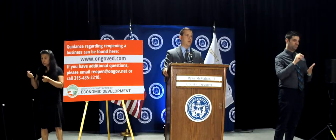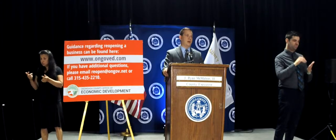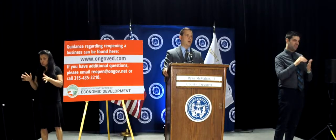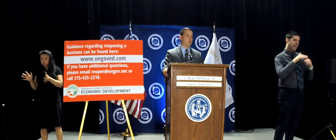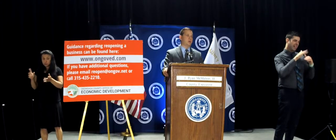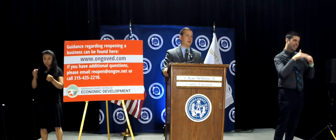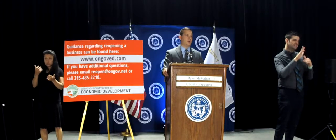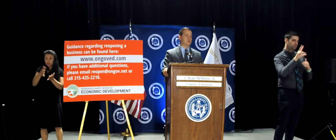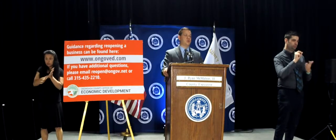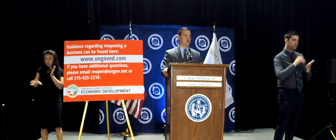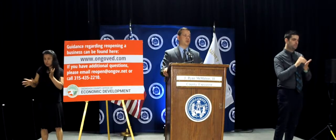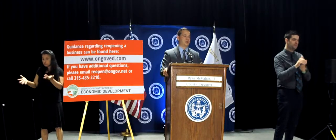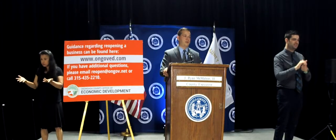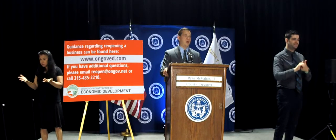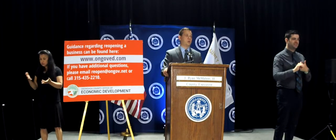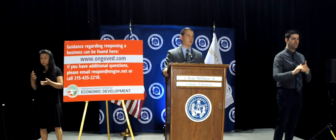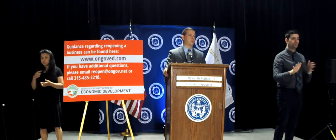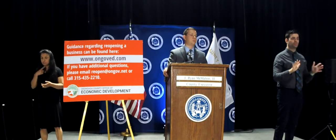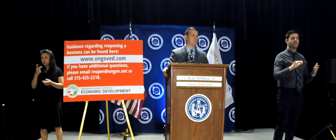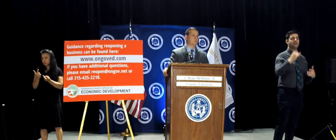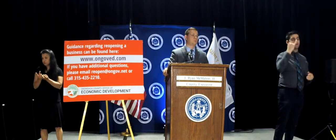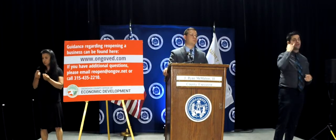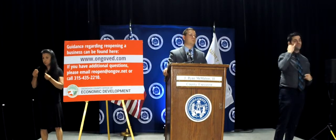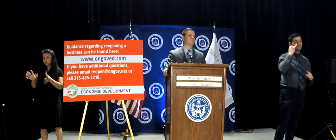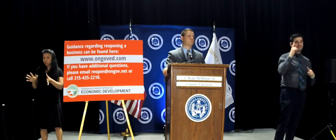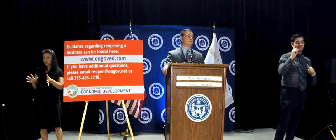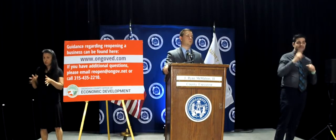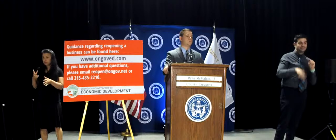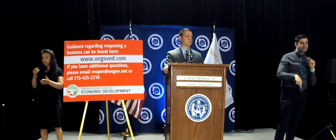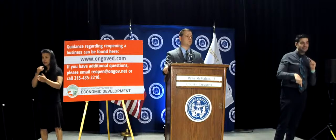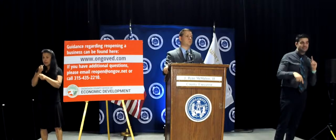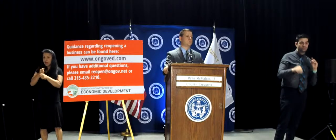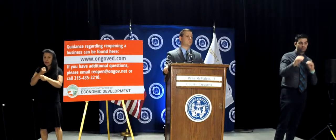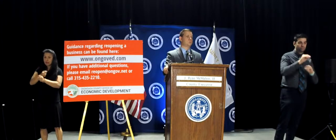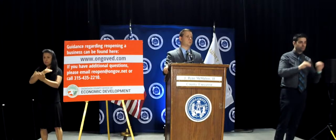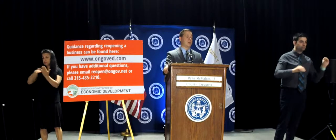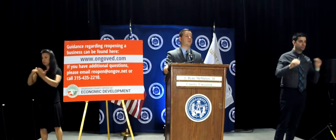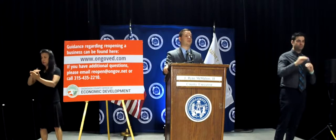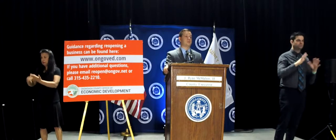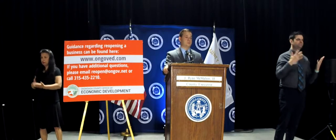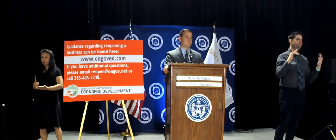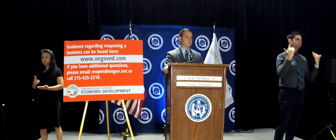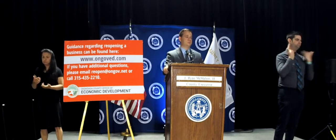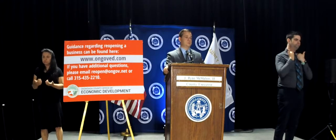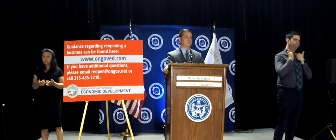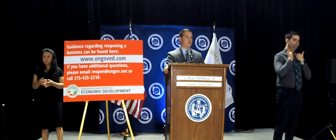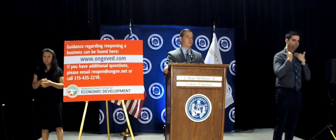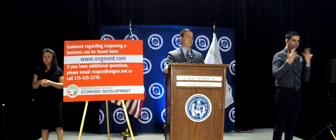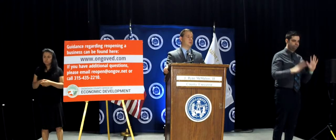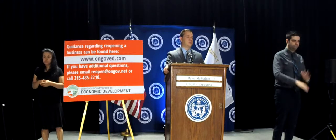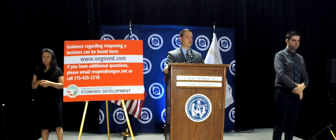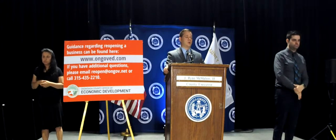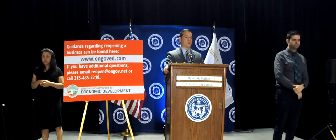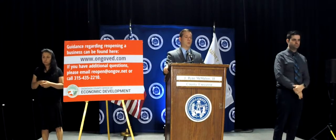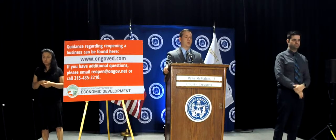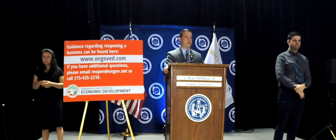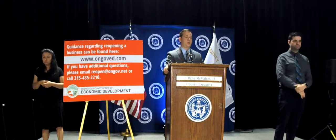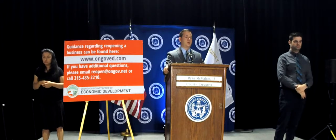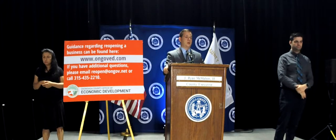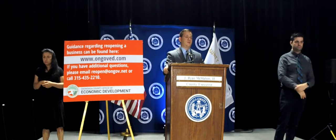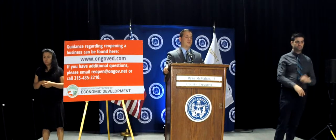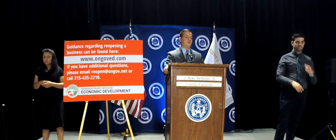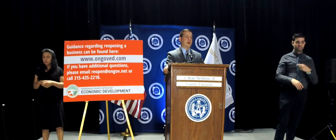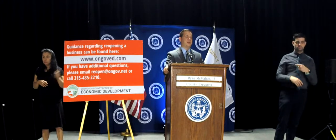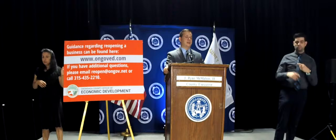find that without looking at restructuring of hours. Have you considered a pay cut for yourself at all? Yes. Okay. Yes. So there will